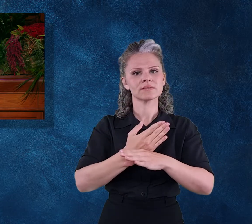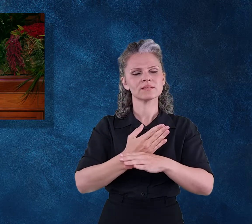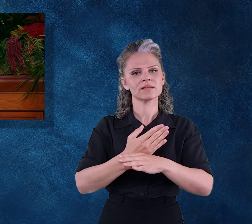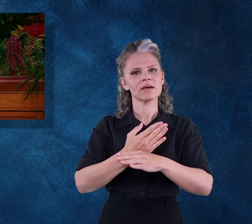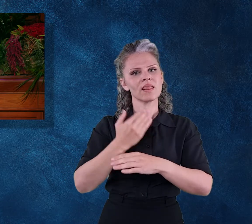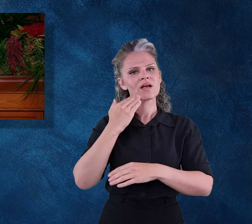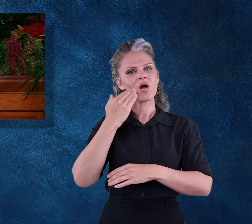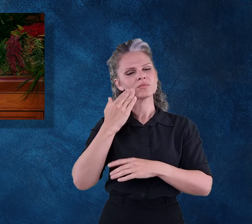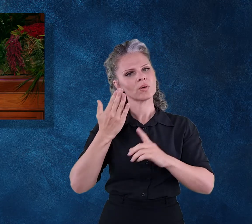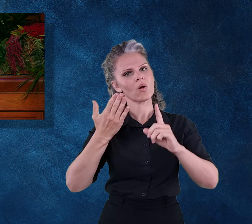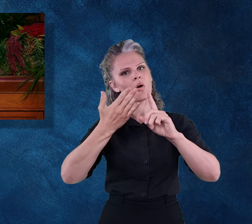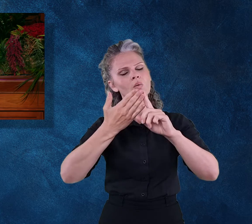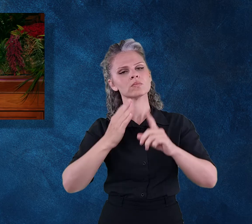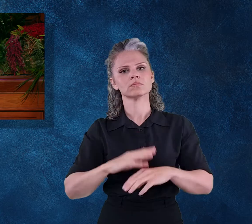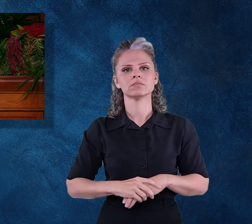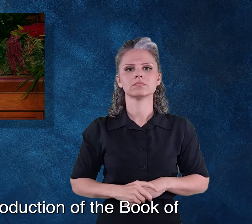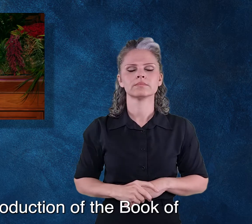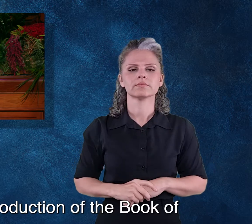gospel.